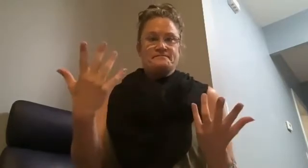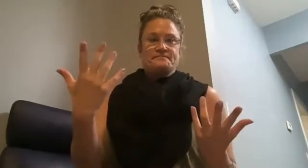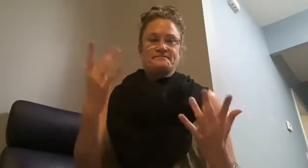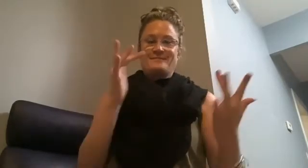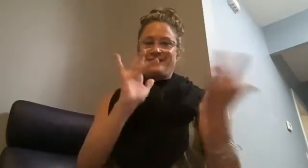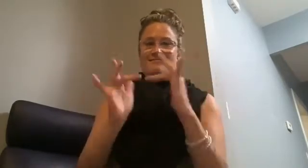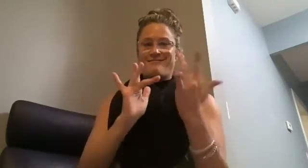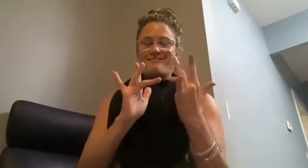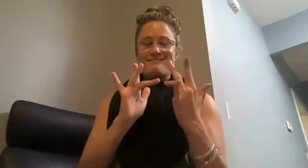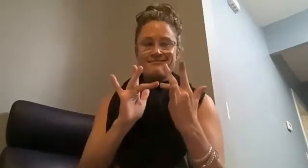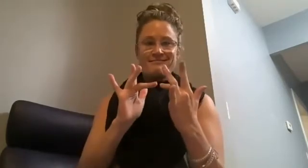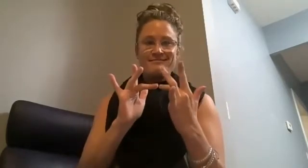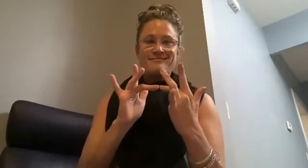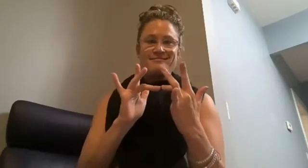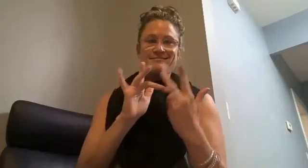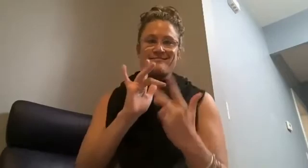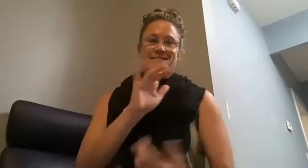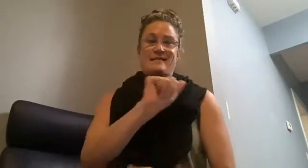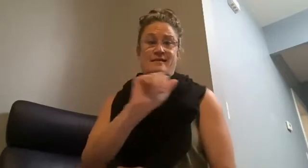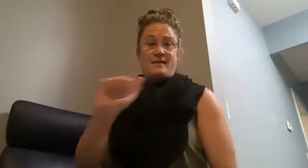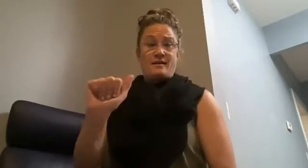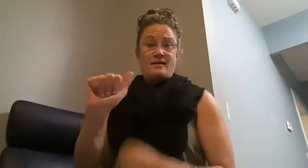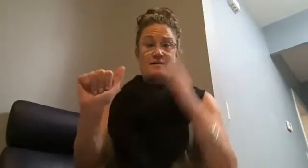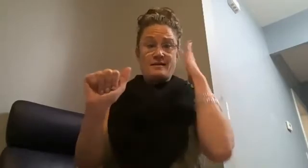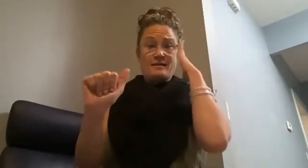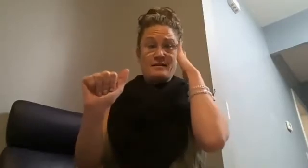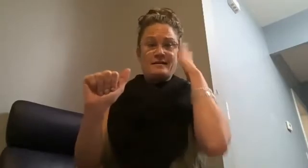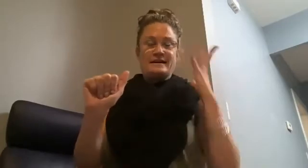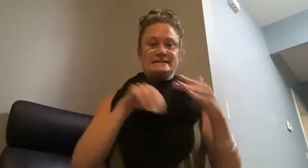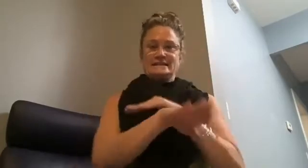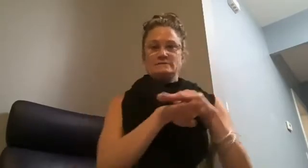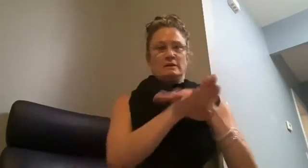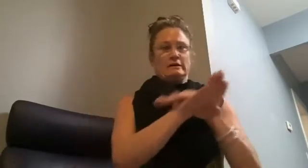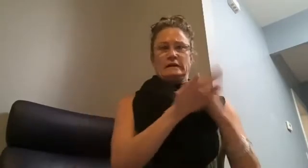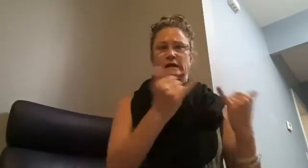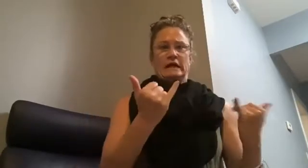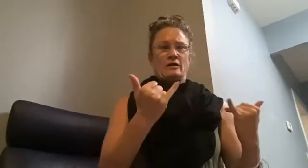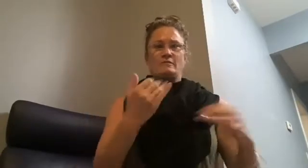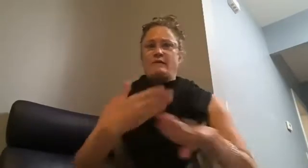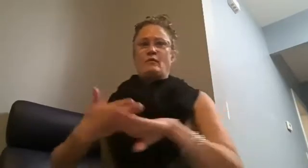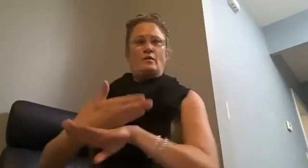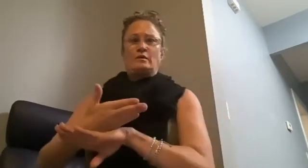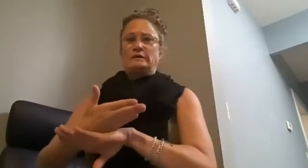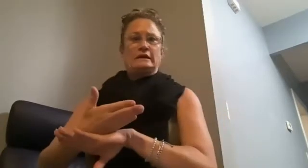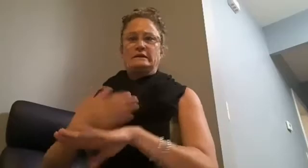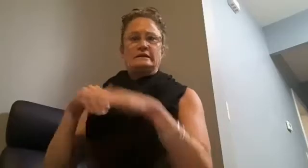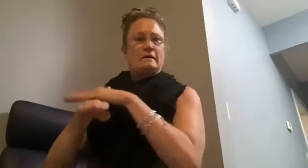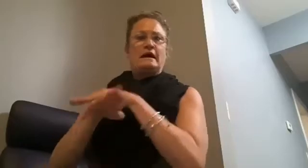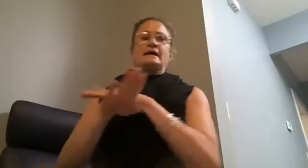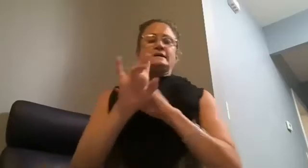has put Alcoholics Anonymous in a form of accessibility that they hadn't experienced before, like the ability to attend a meeting outside of the